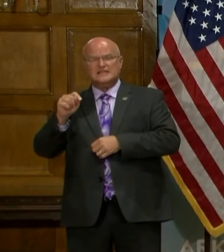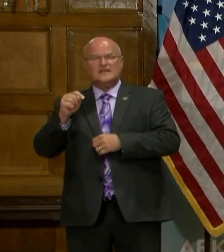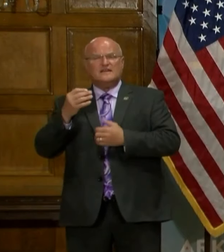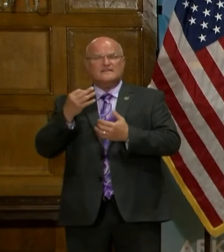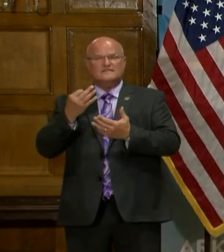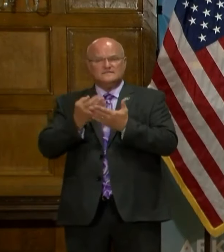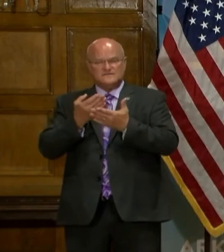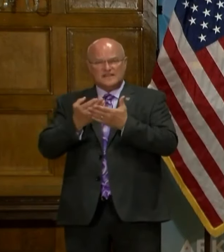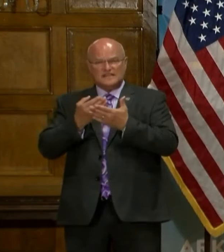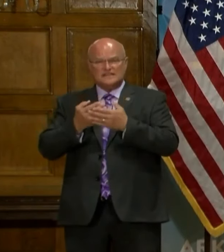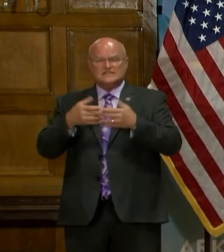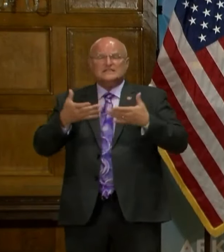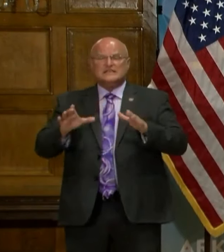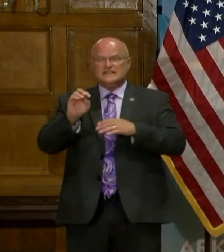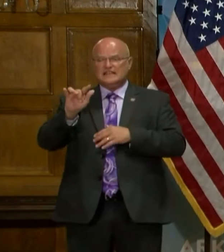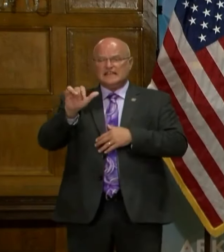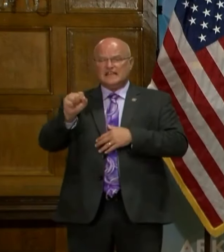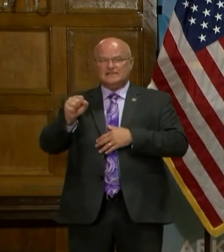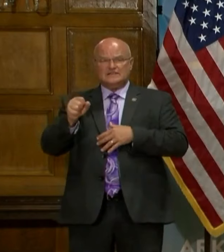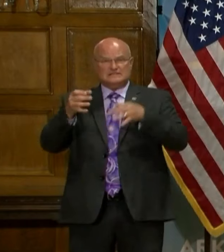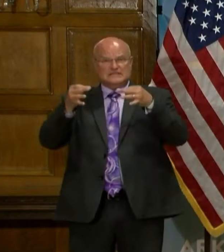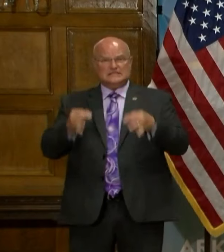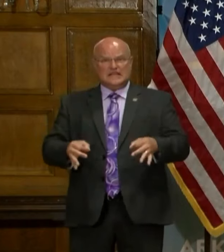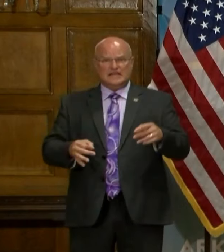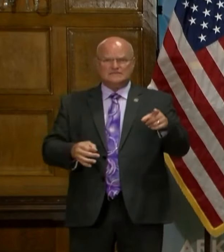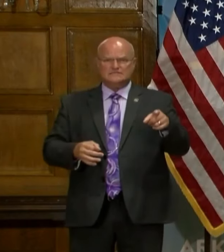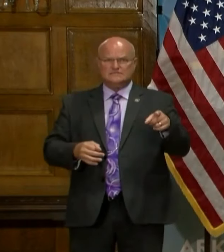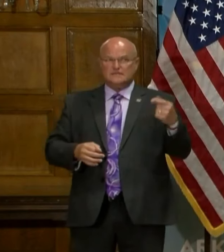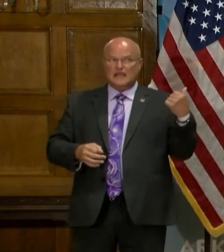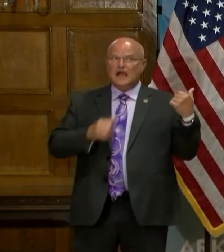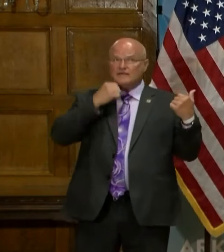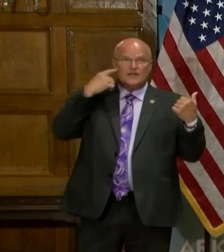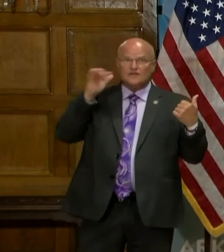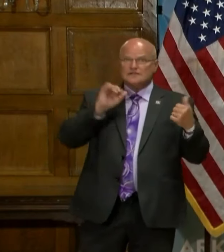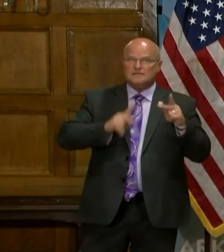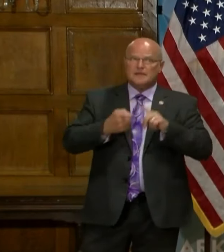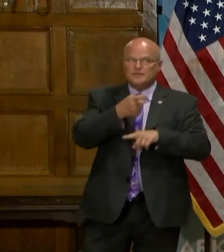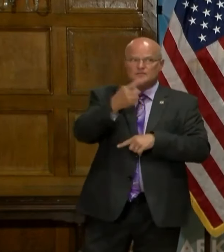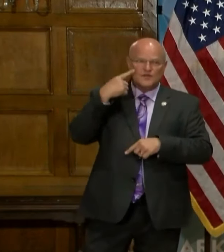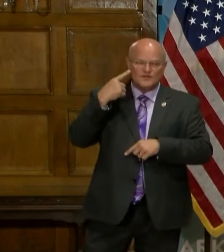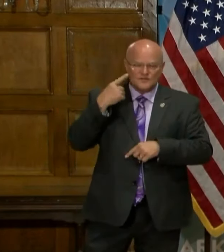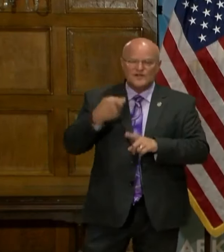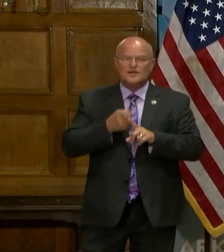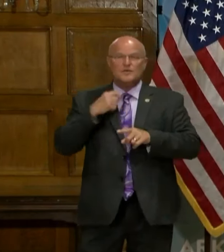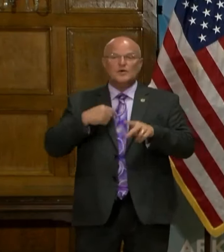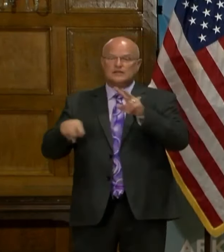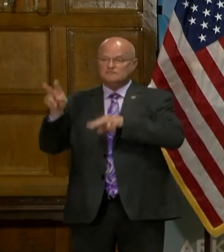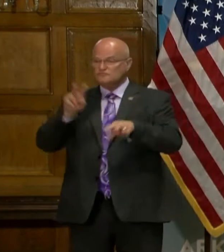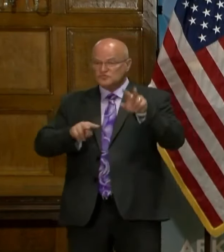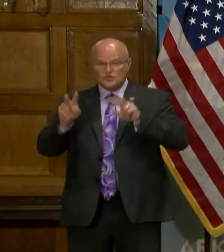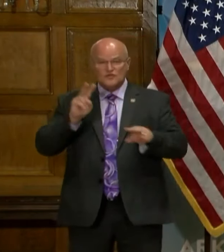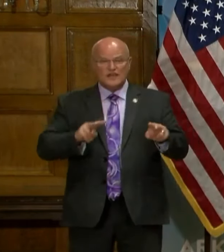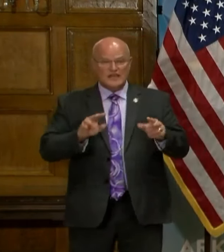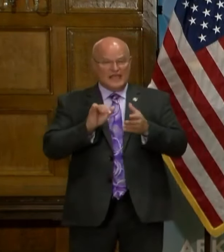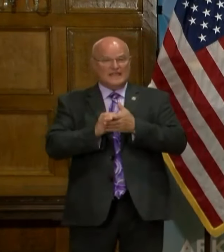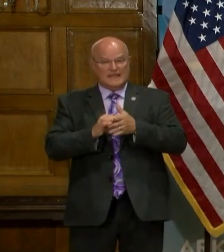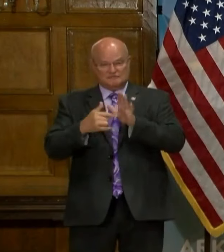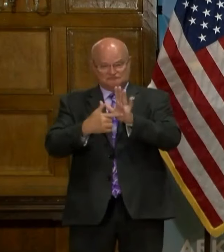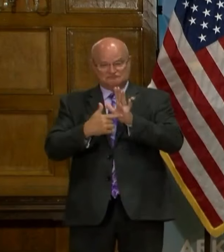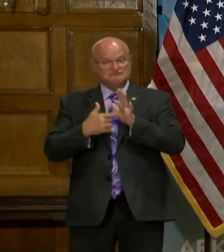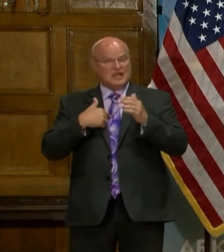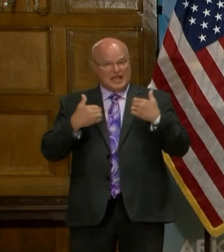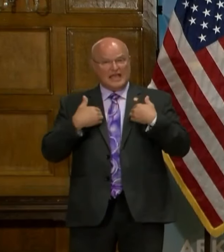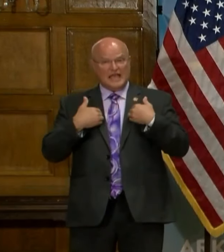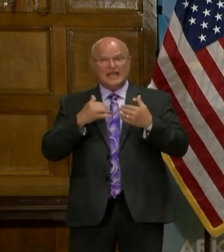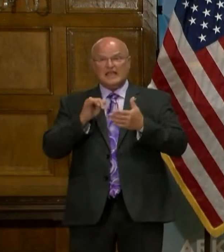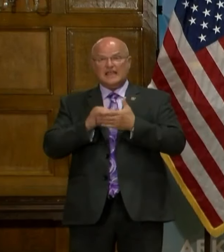prepare? I just haven't heard from the same officials you have heard from. We did a survey, and that was the indication that